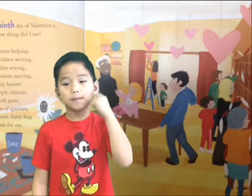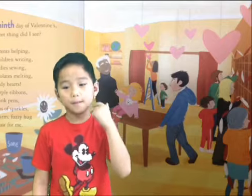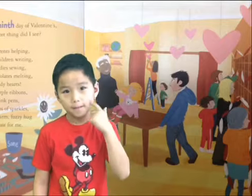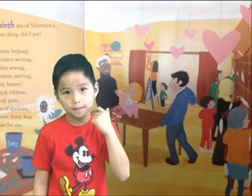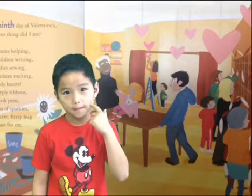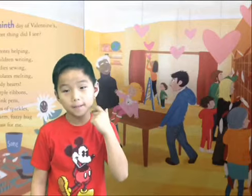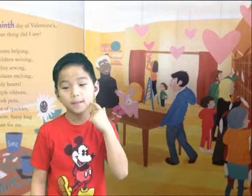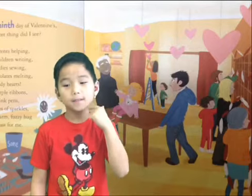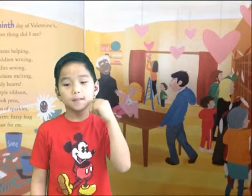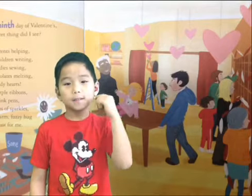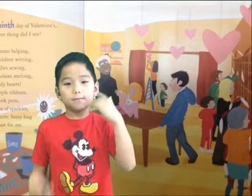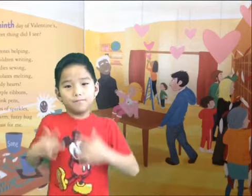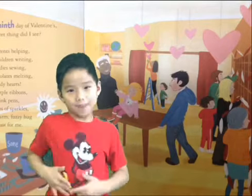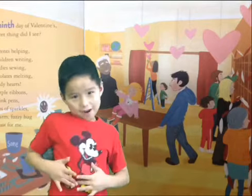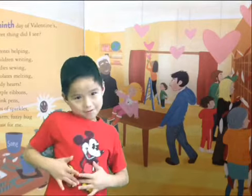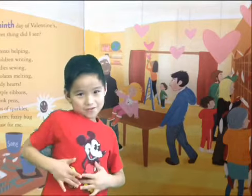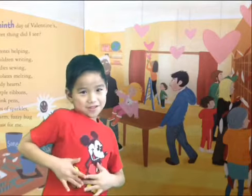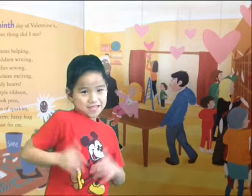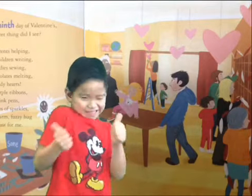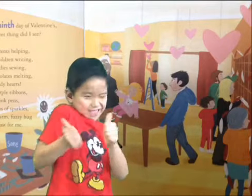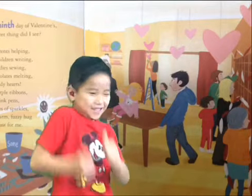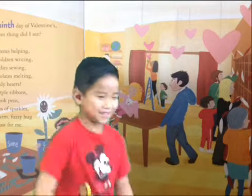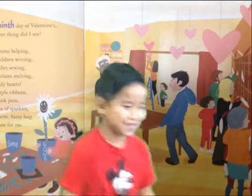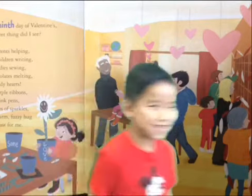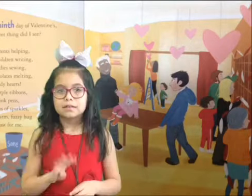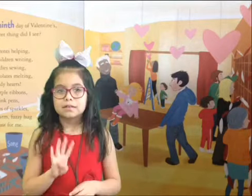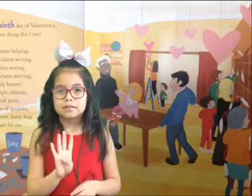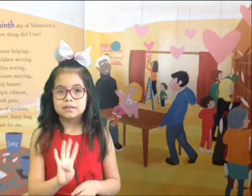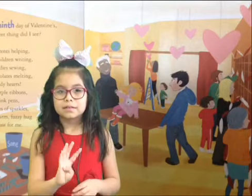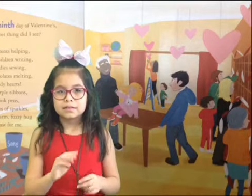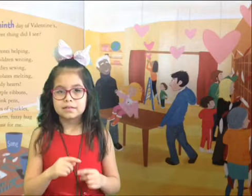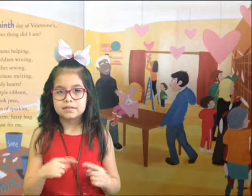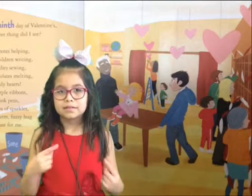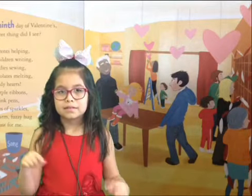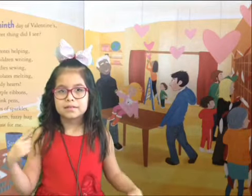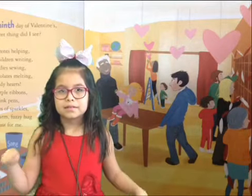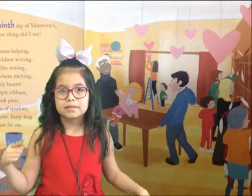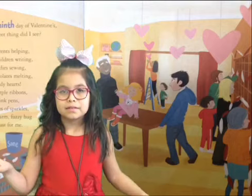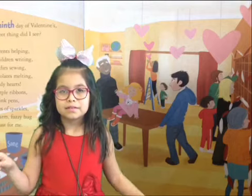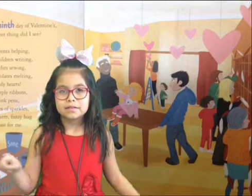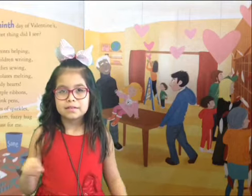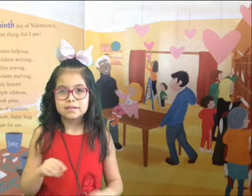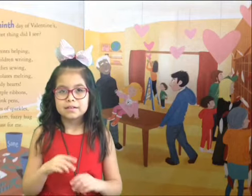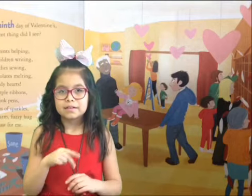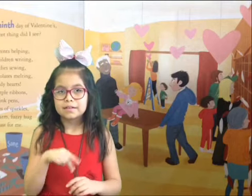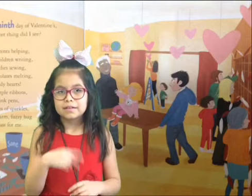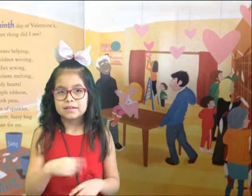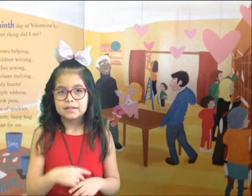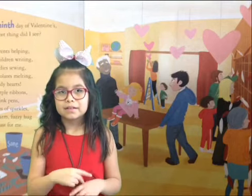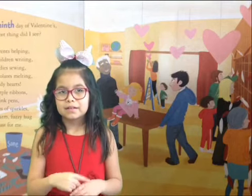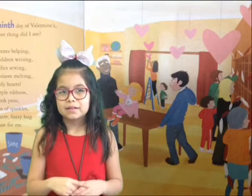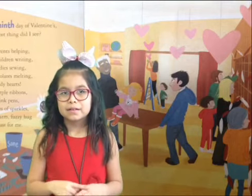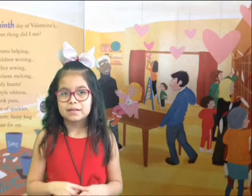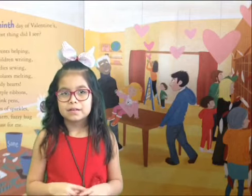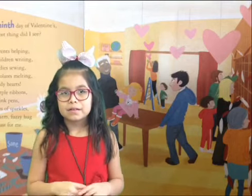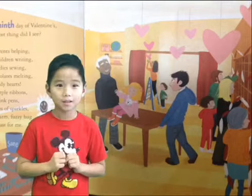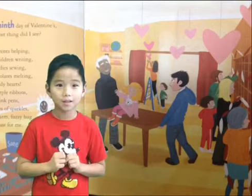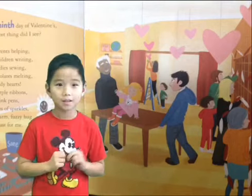hearts, four purple ribbons,